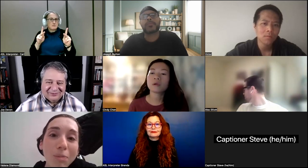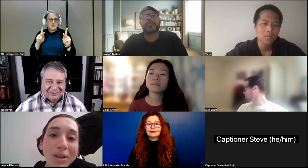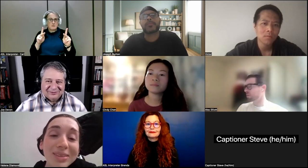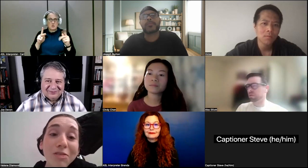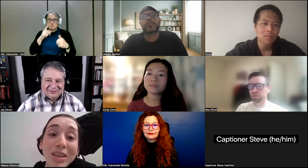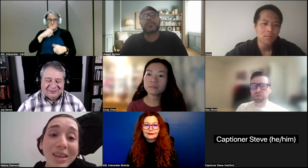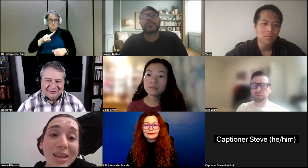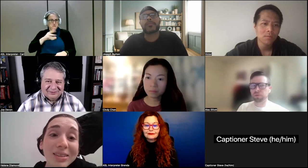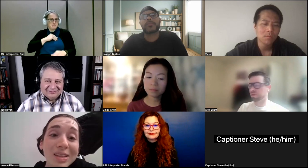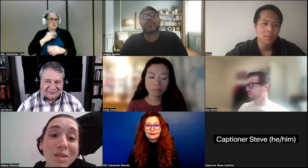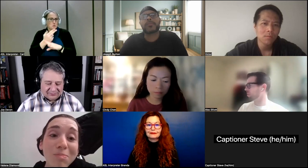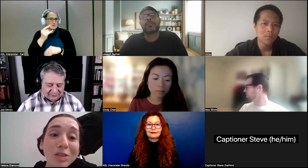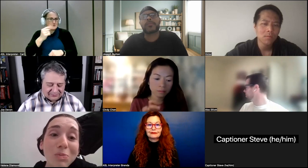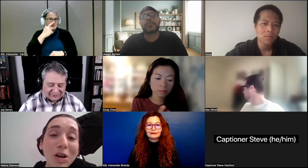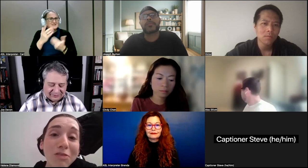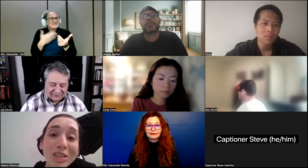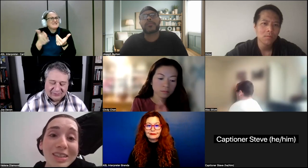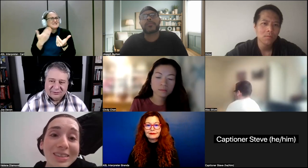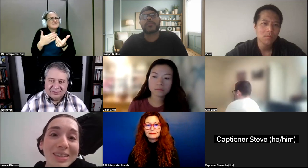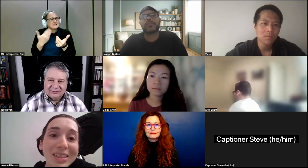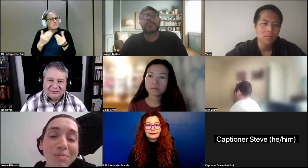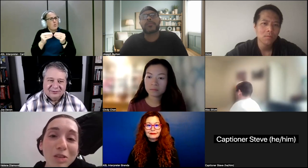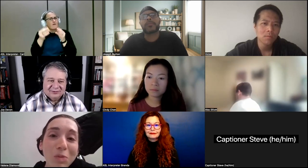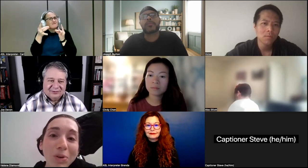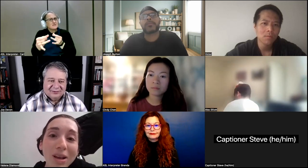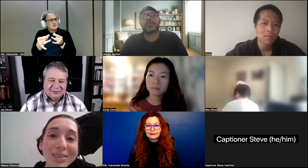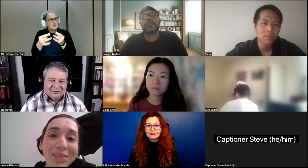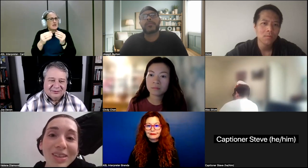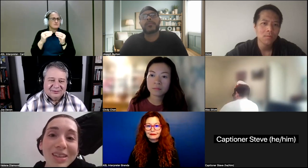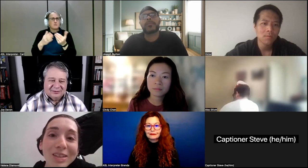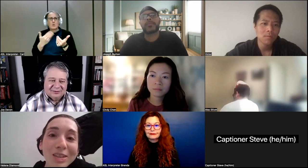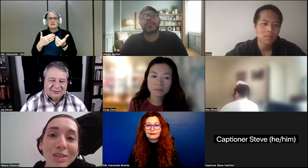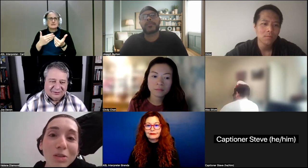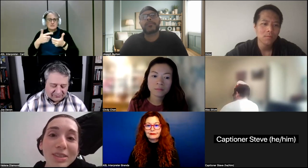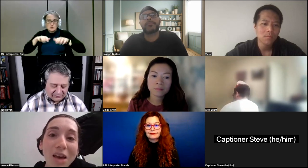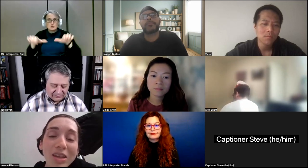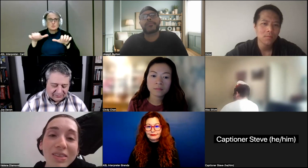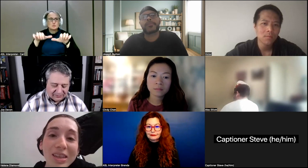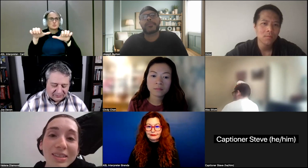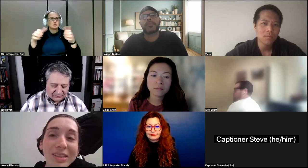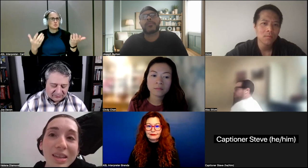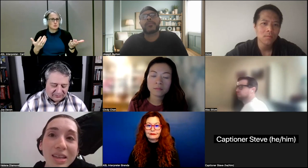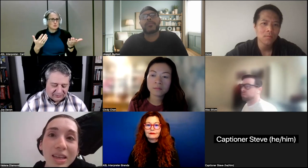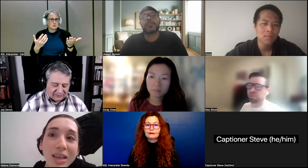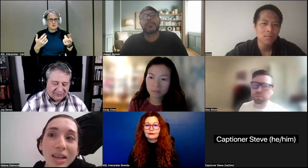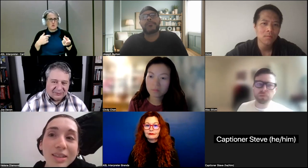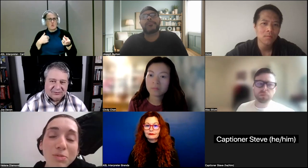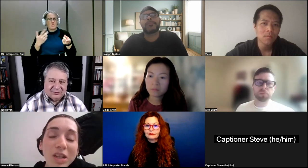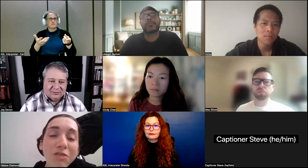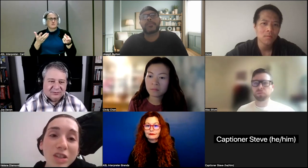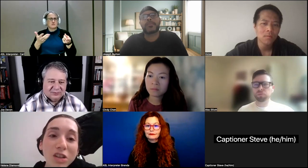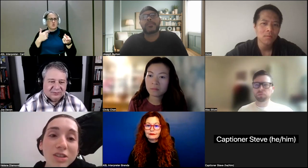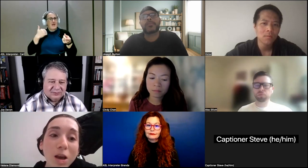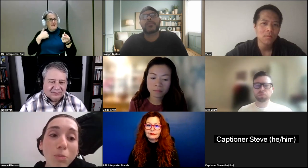use that because it's convenient. It makes you more efficient, makes you more productive. So just having these